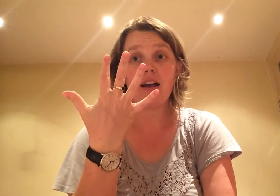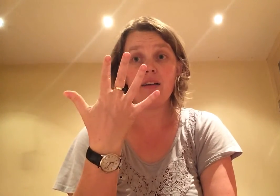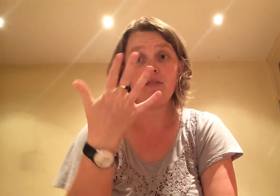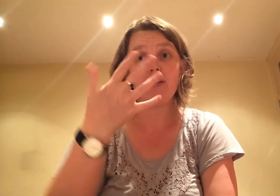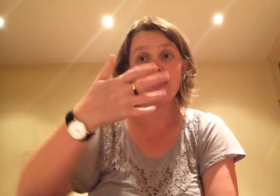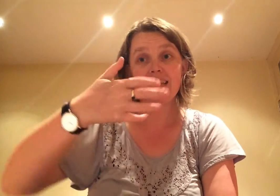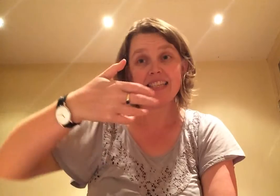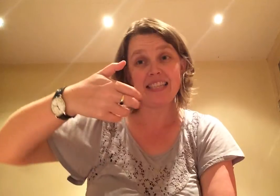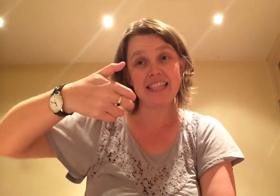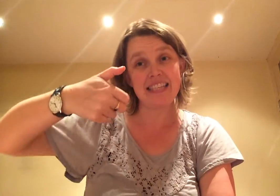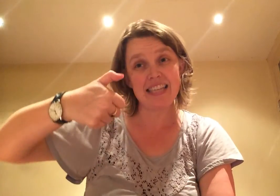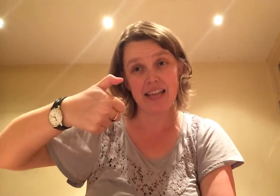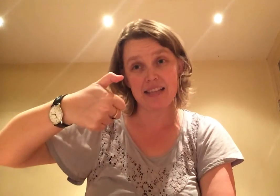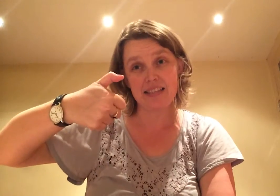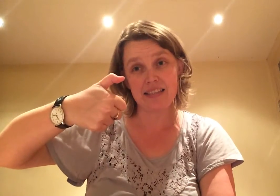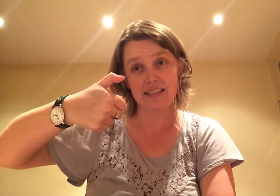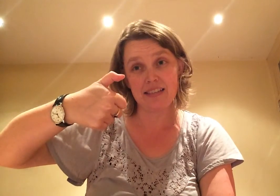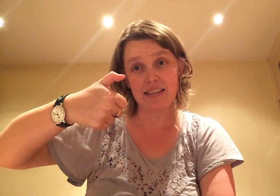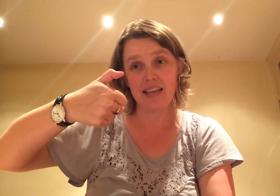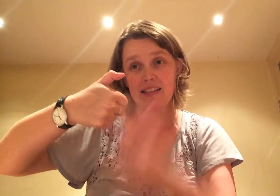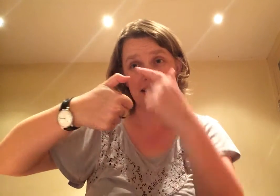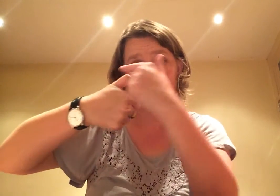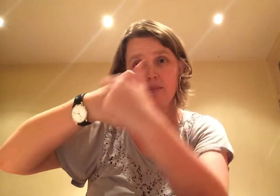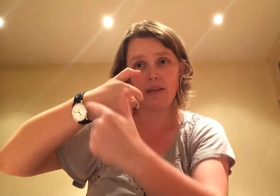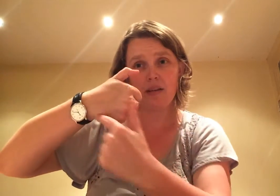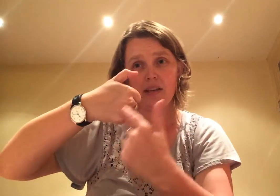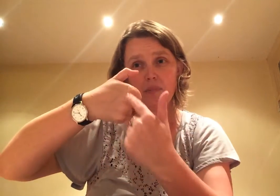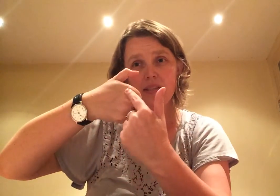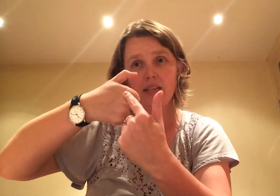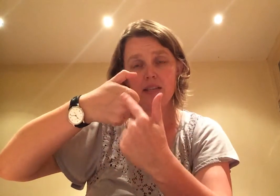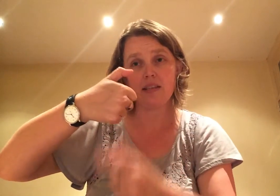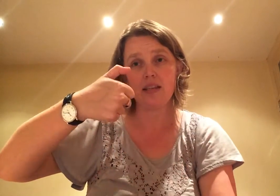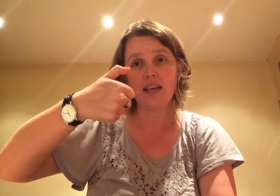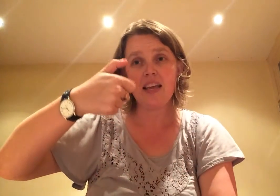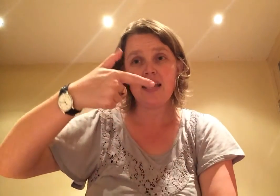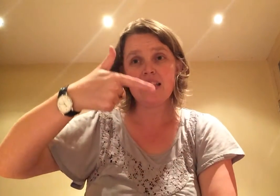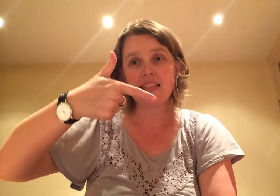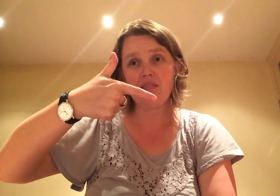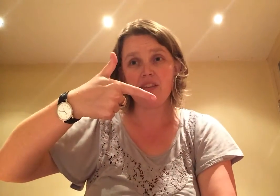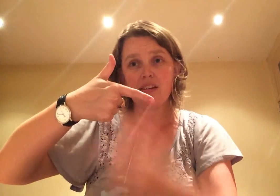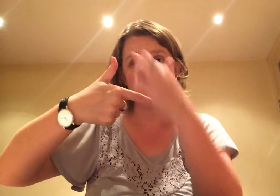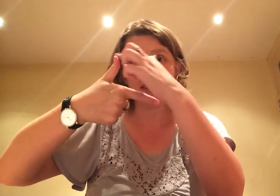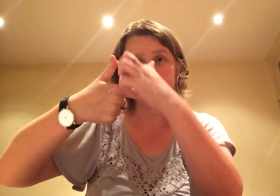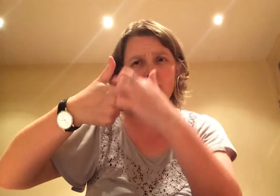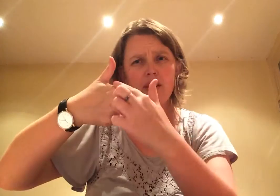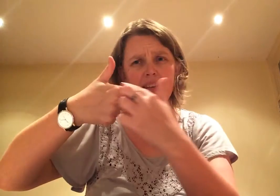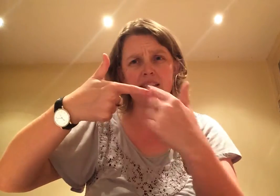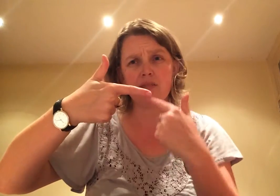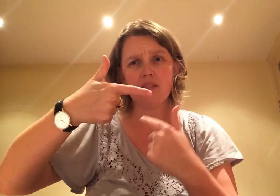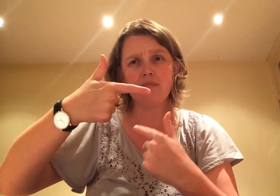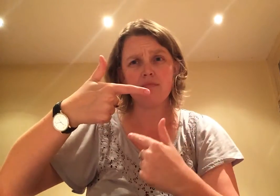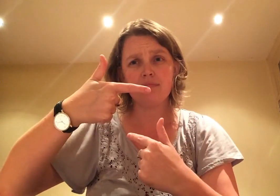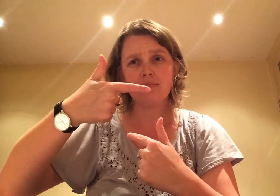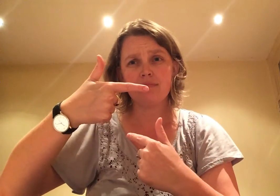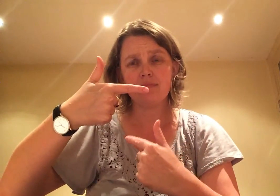5, 6. Okay, see, it looks a bit like a number 6. 7. It does look like a 7, but